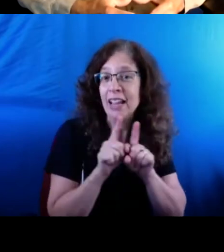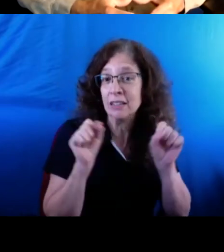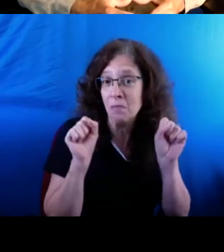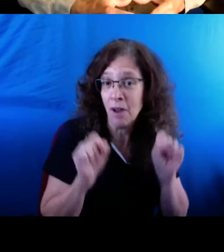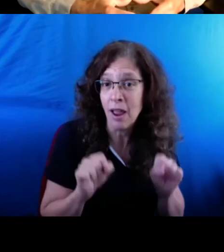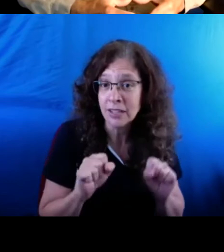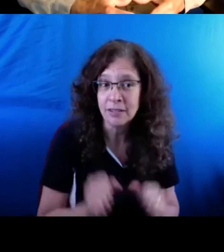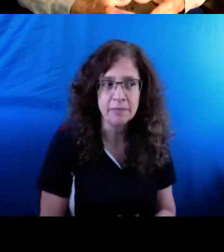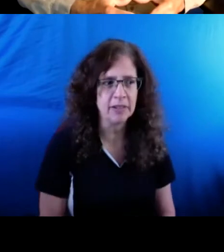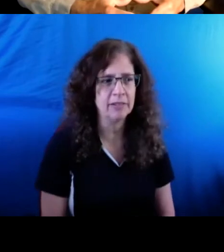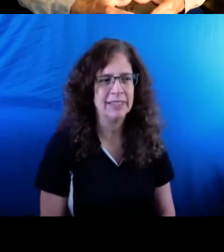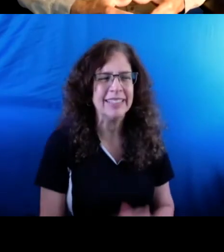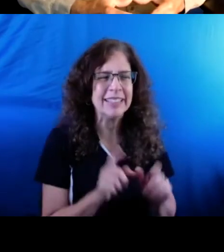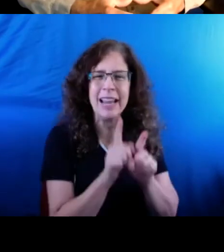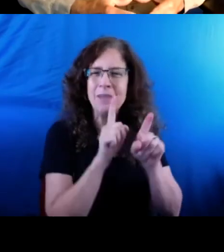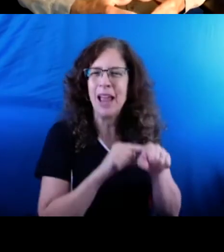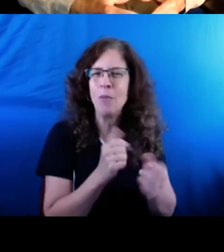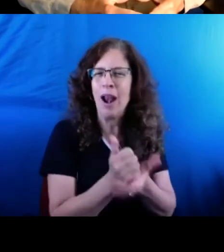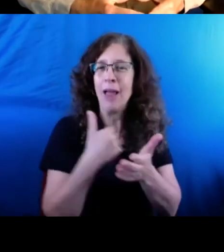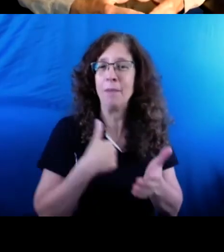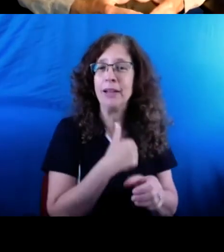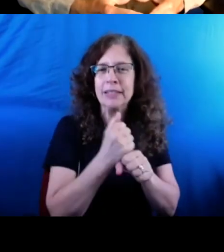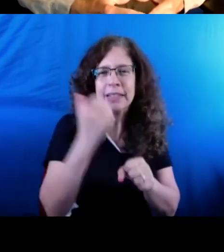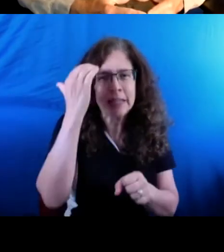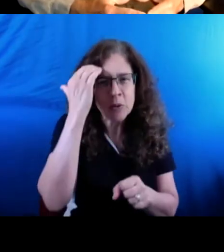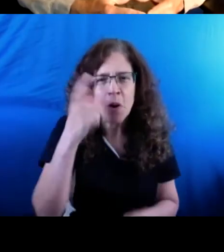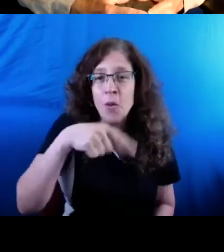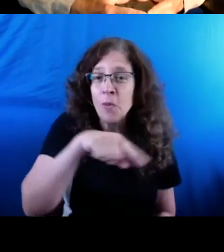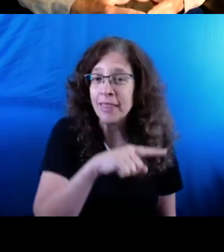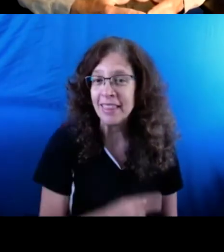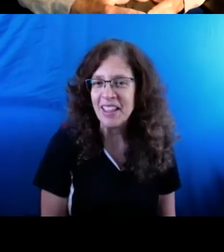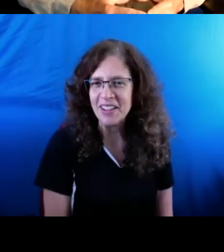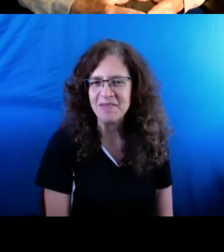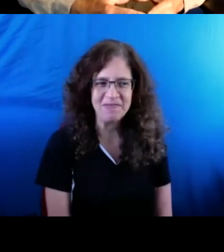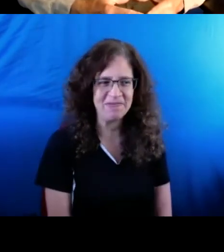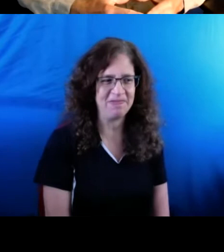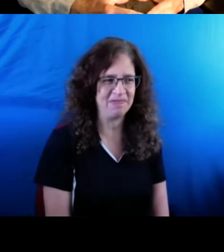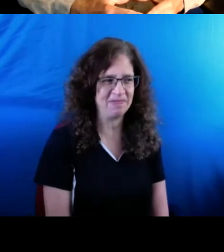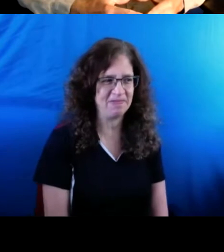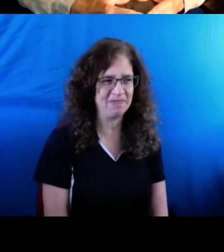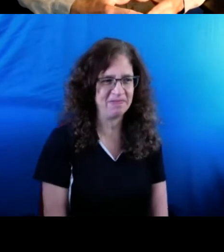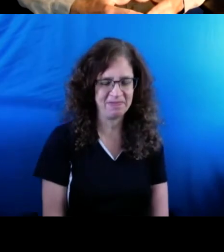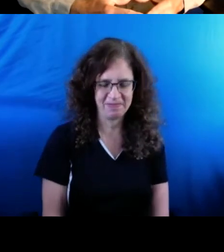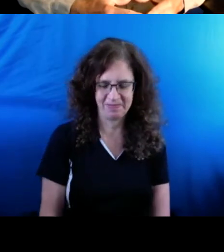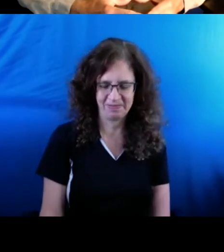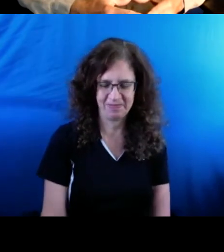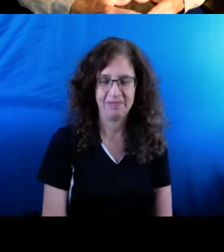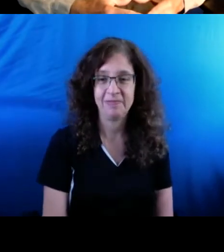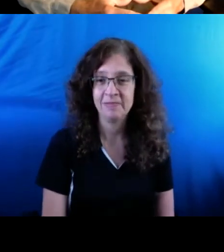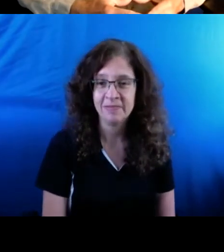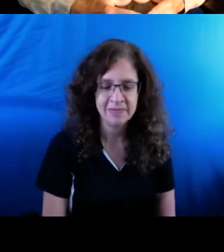We kept it student friendly, as student friendly as possible. At the same time, it helped us to know them.